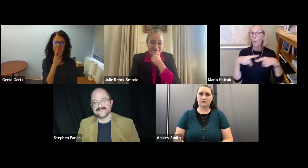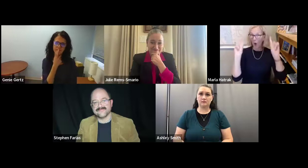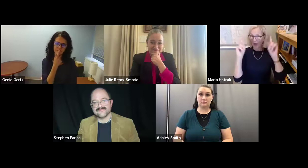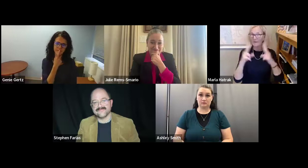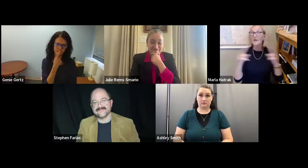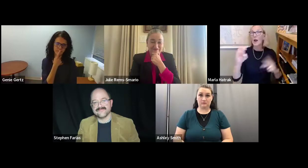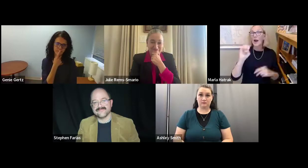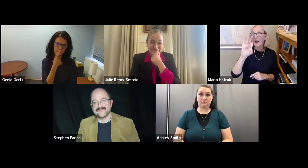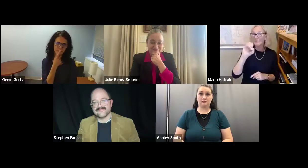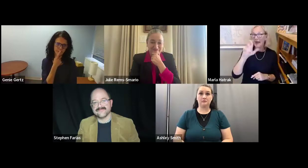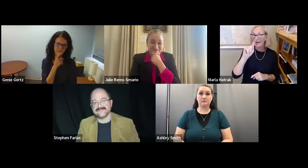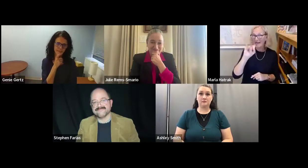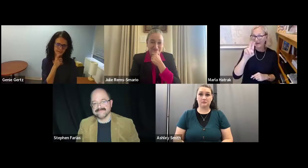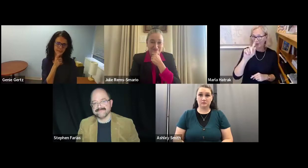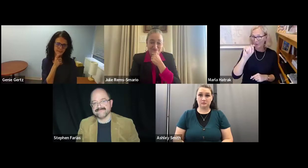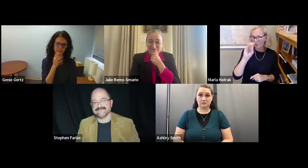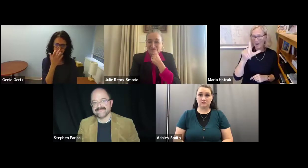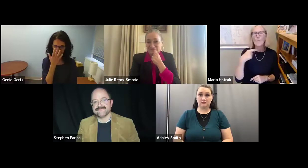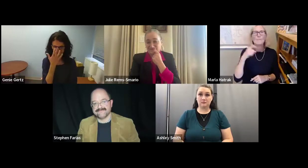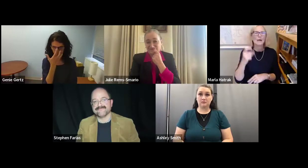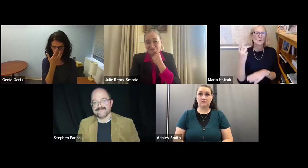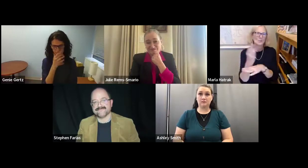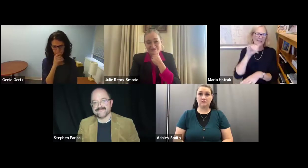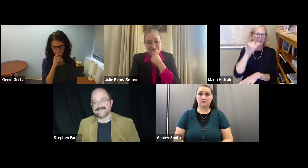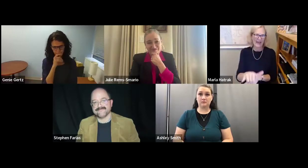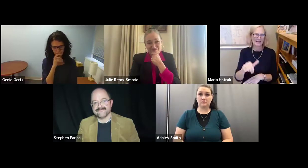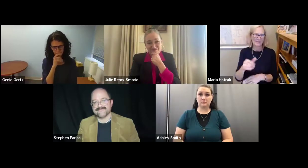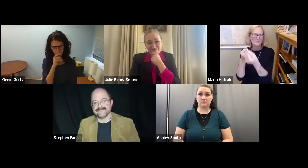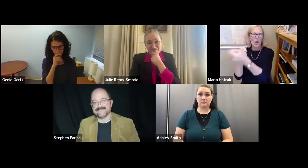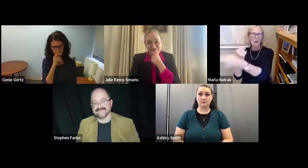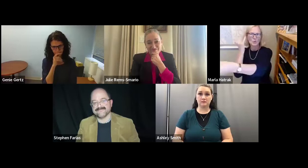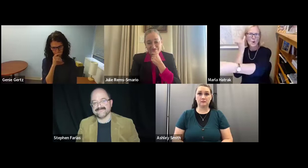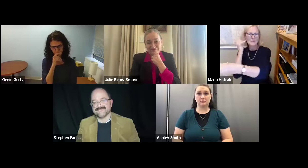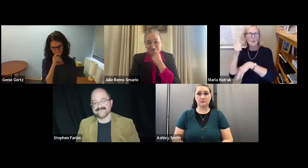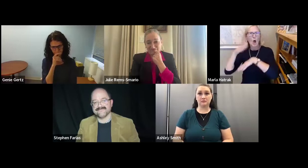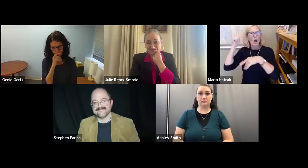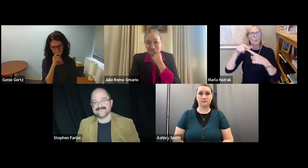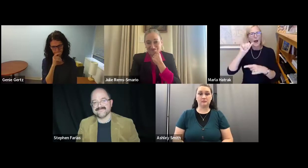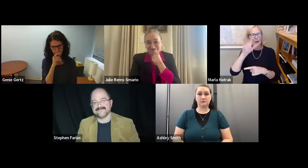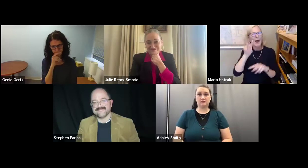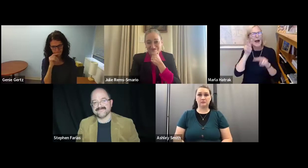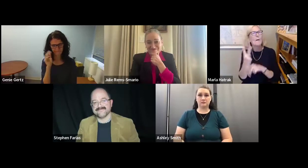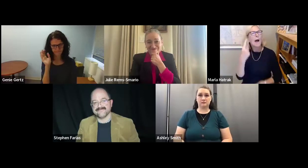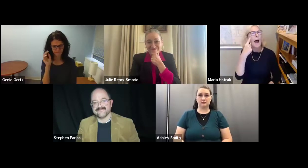are in touch with our legislatures, I see that that's a very effective tool. And that's one way that we can do